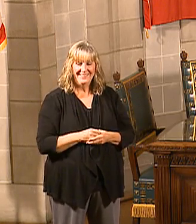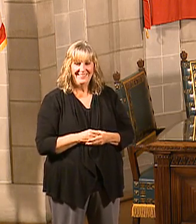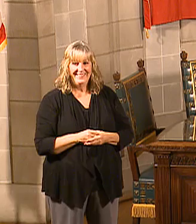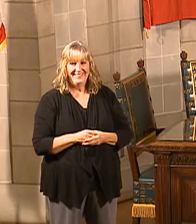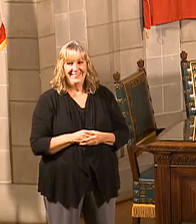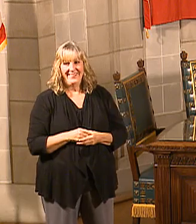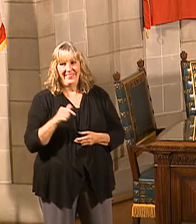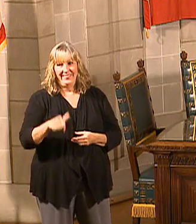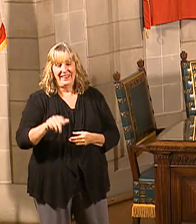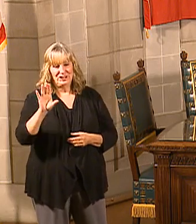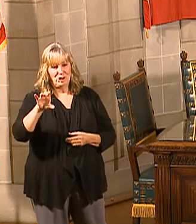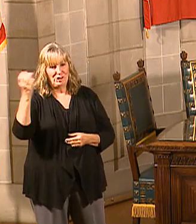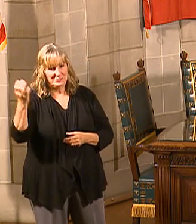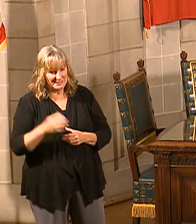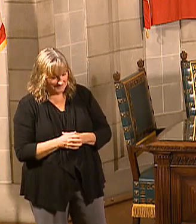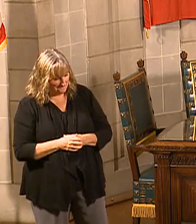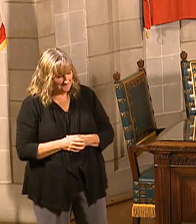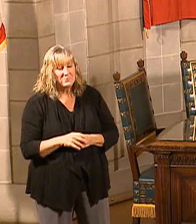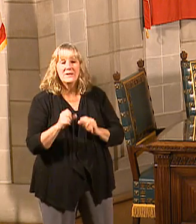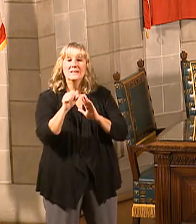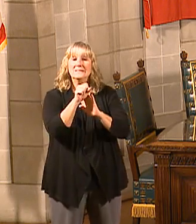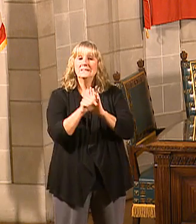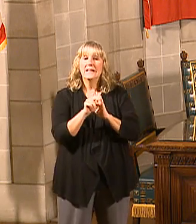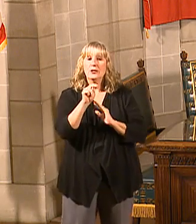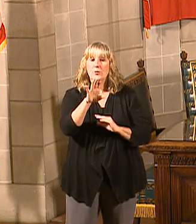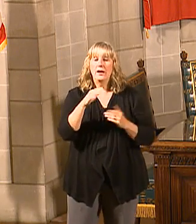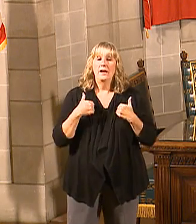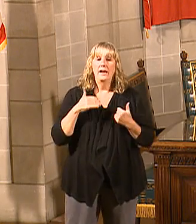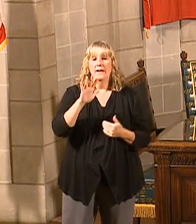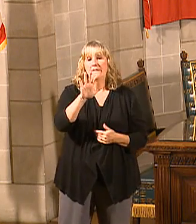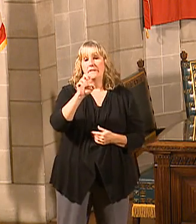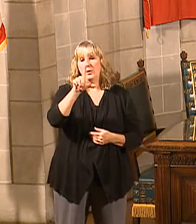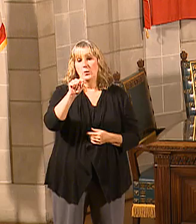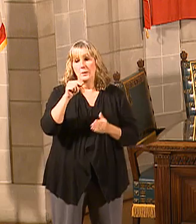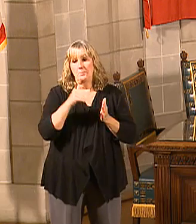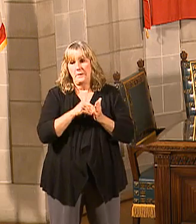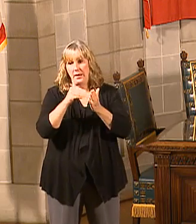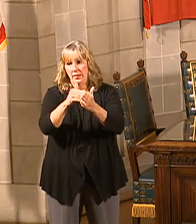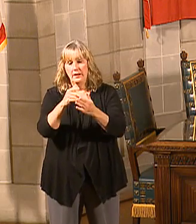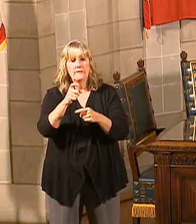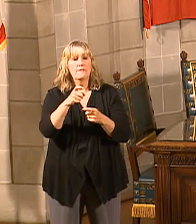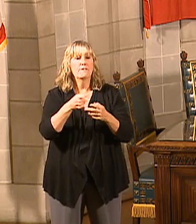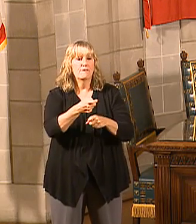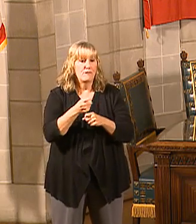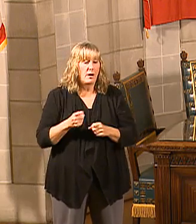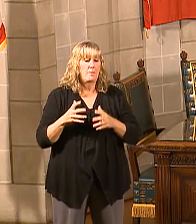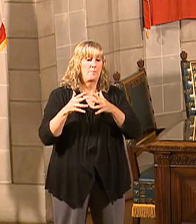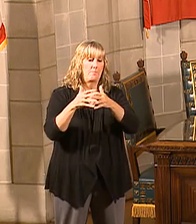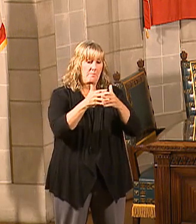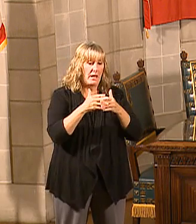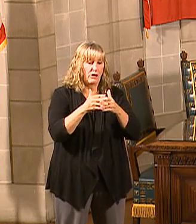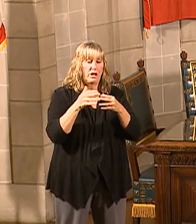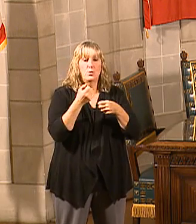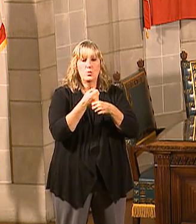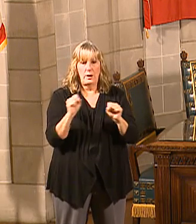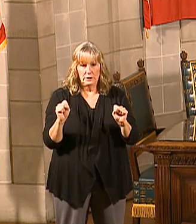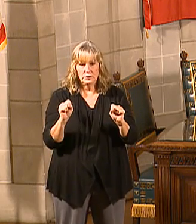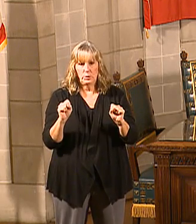So right now, the state of Nebraska has $520 million from the American Rescue Plan Act, or ARPA